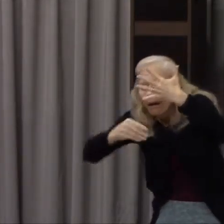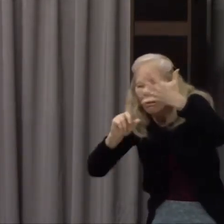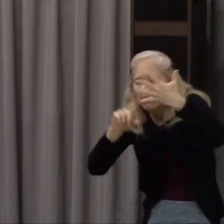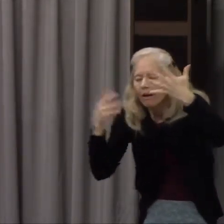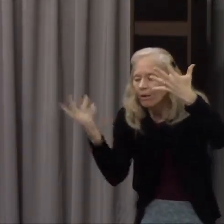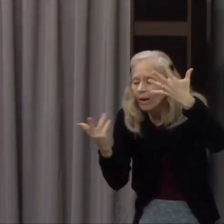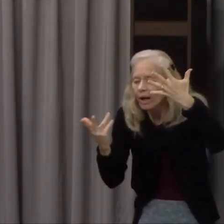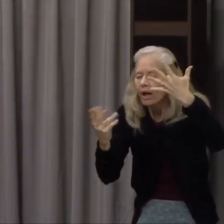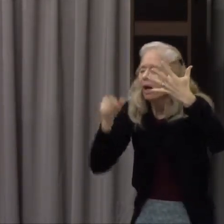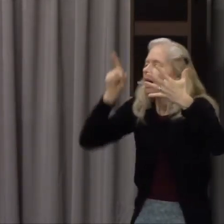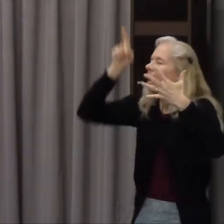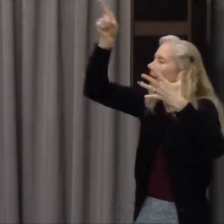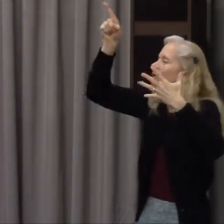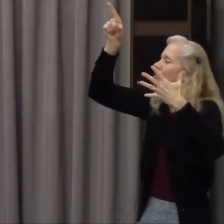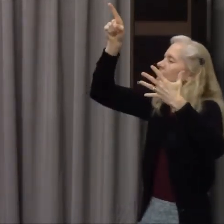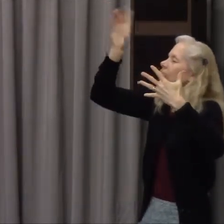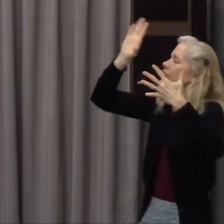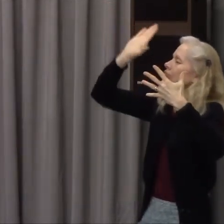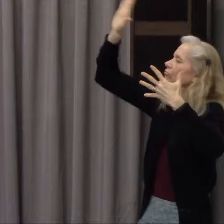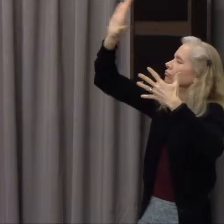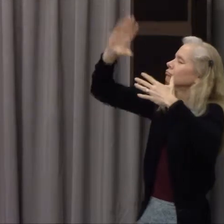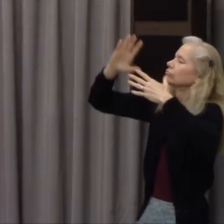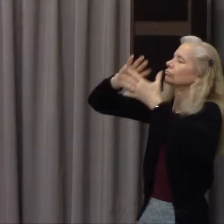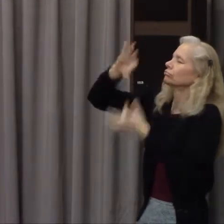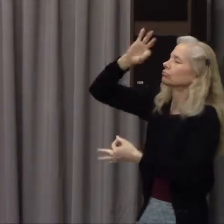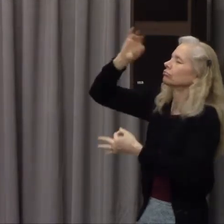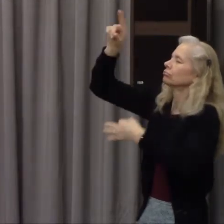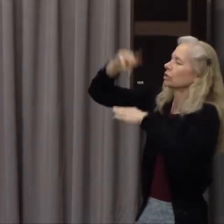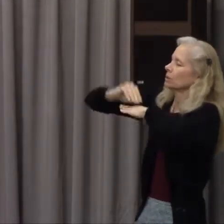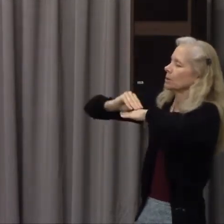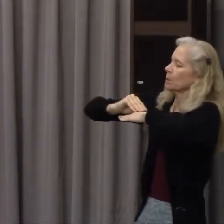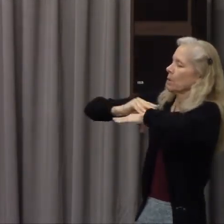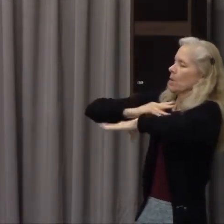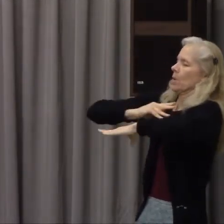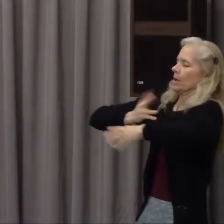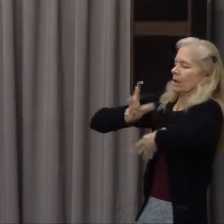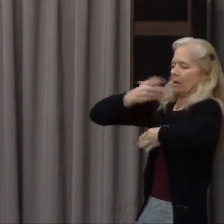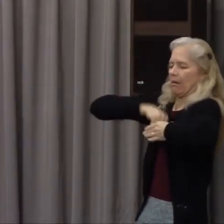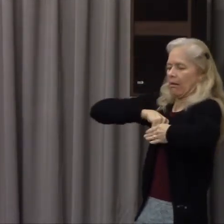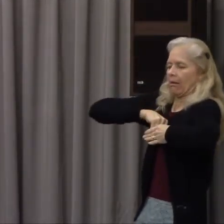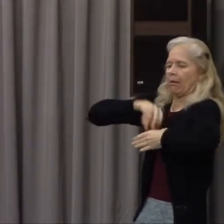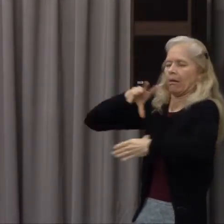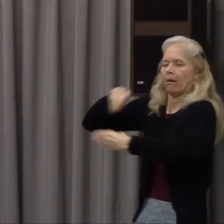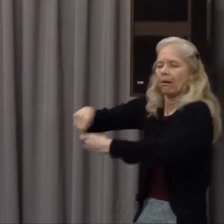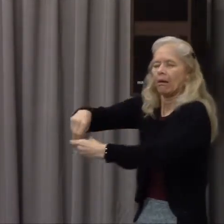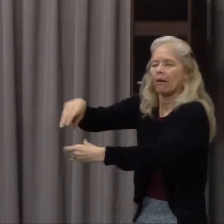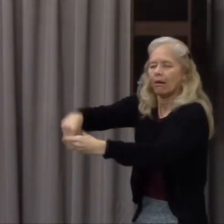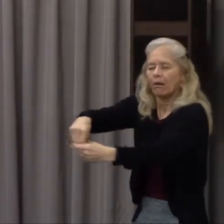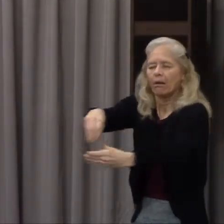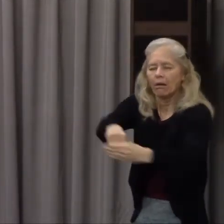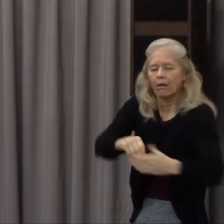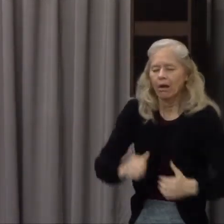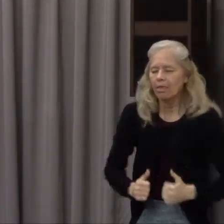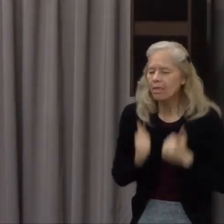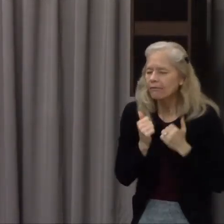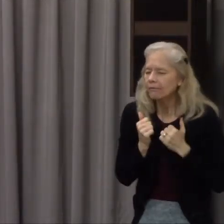you for your blessed Son, who alone is worthy of all glory and honor and praise. He's the builder of this